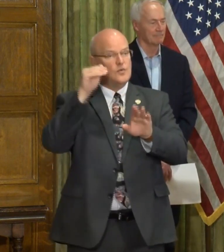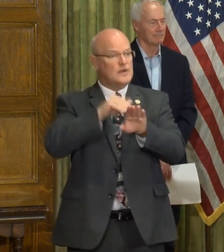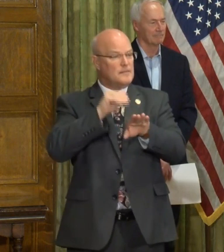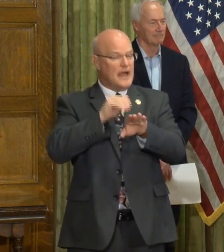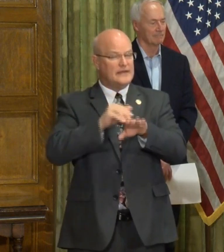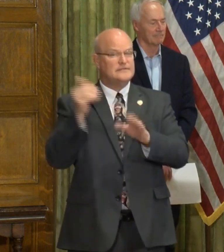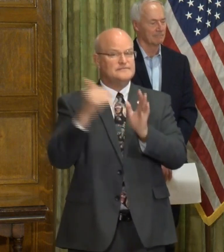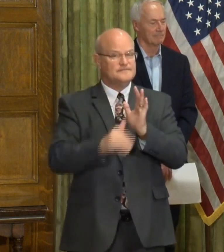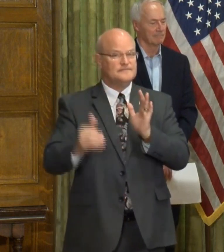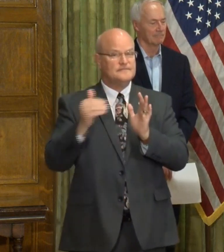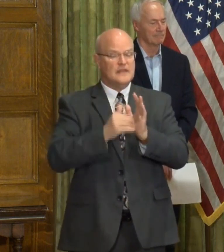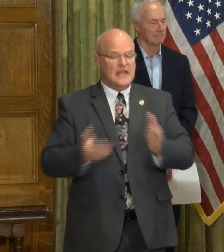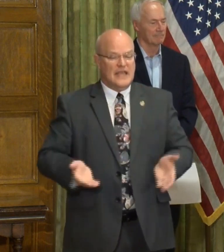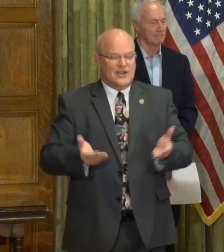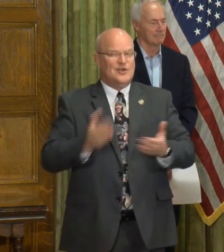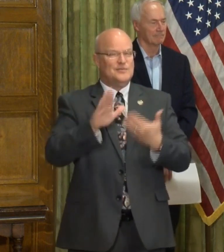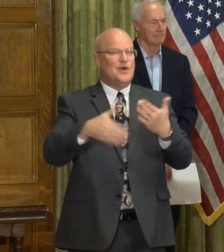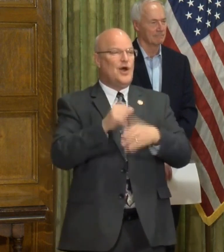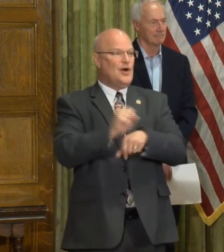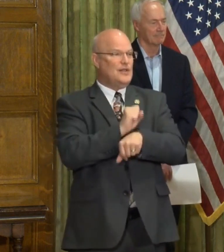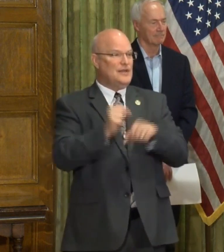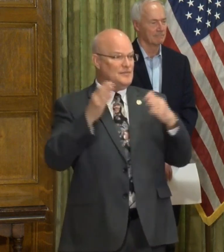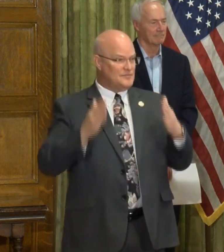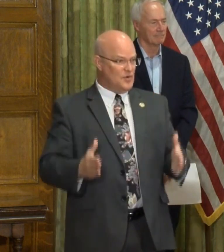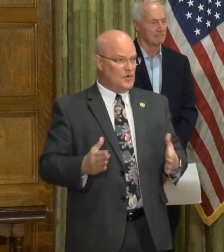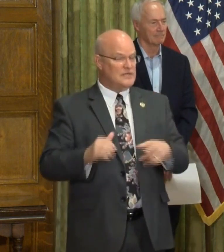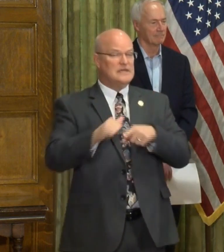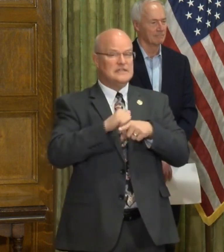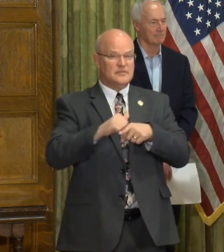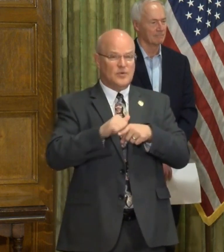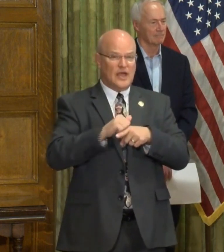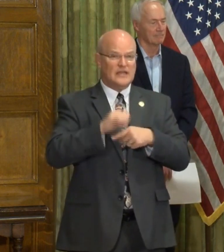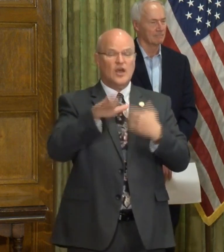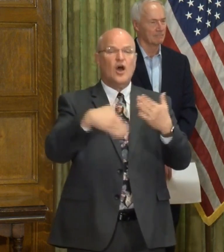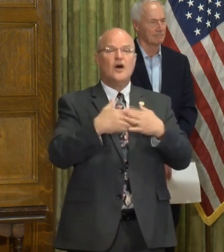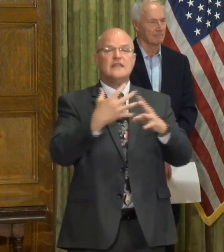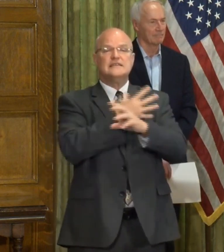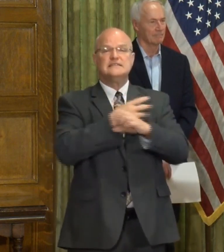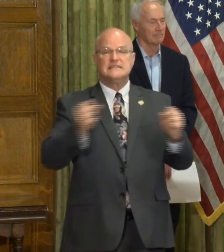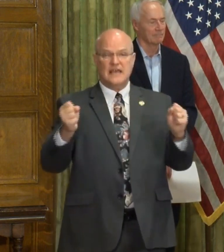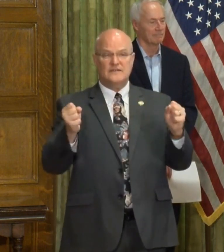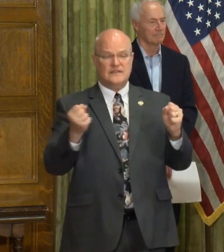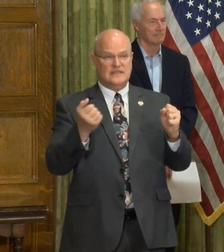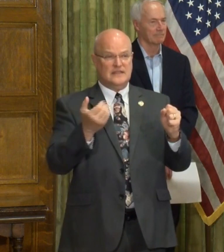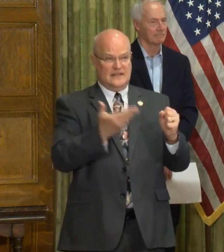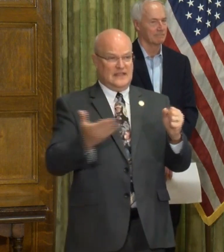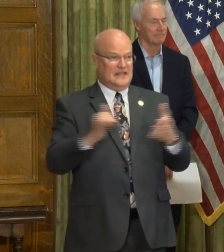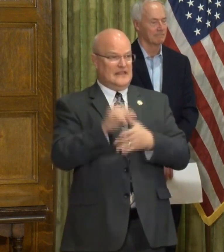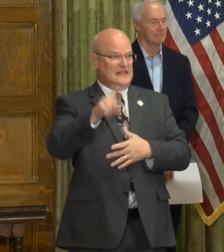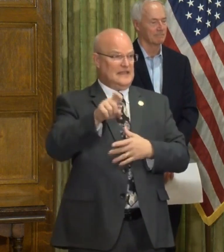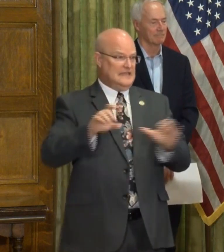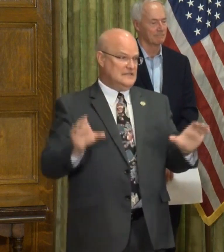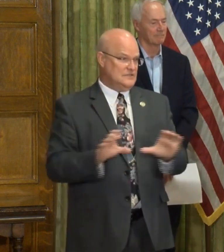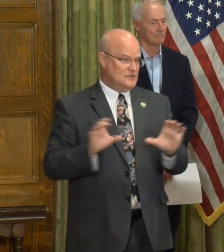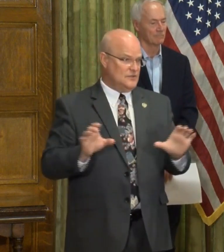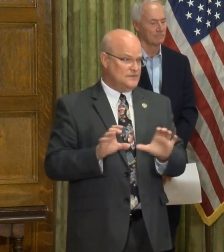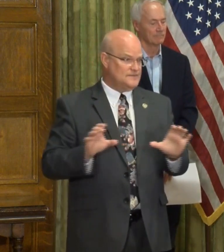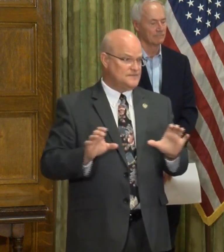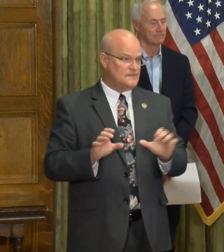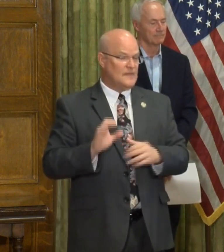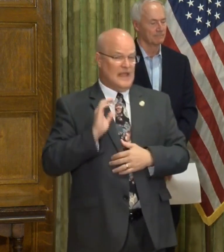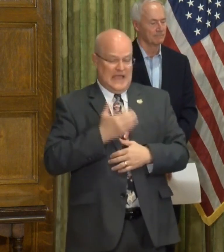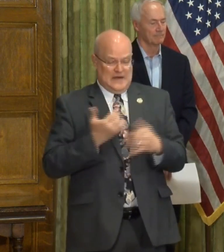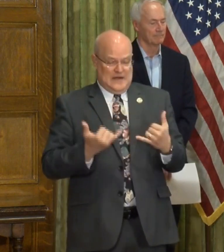routine reminders and encouragement to all employees to practice all the safety precautions that they need